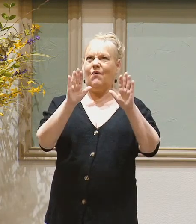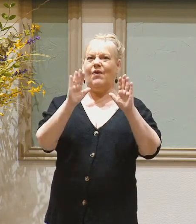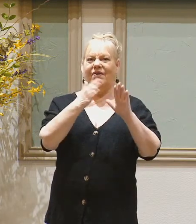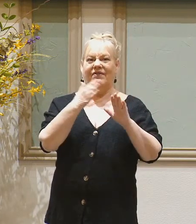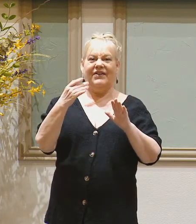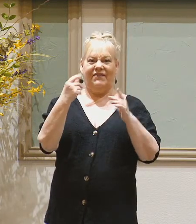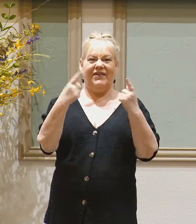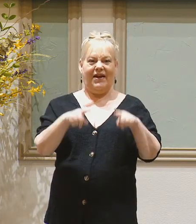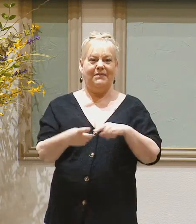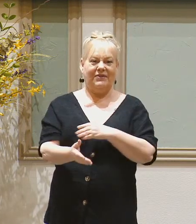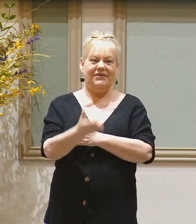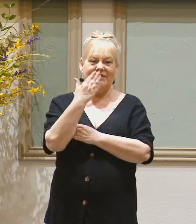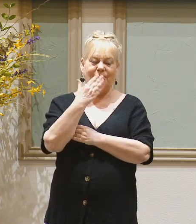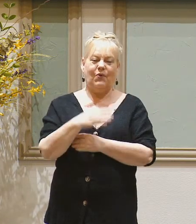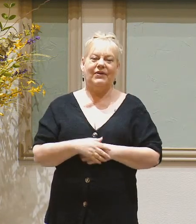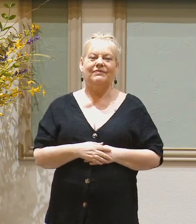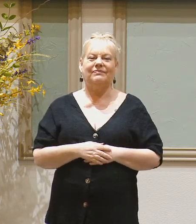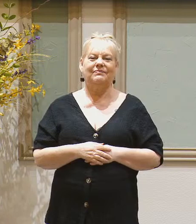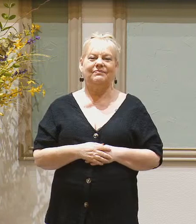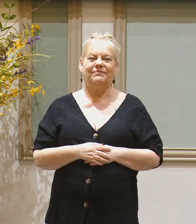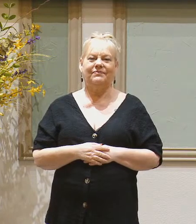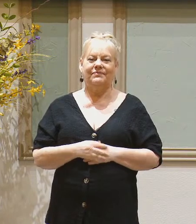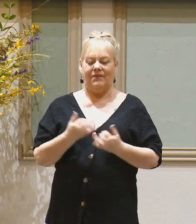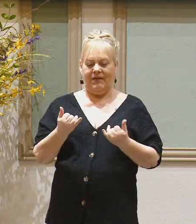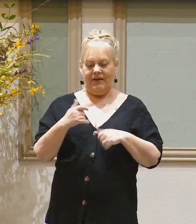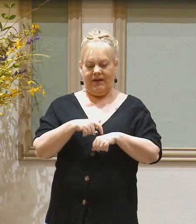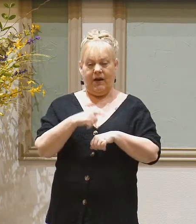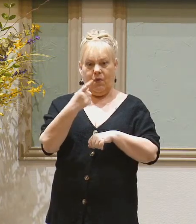if it happened this morning. At this